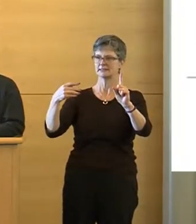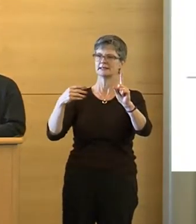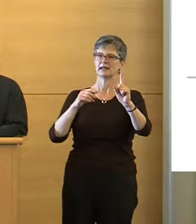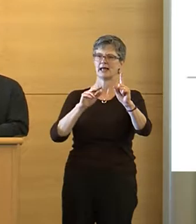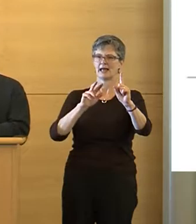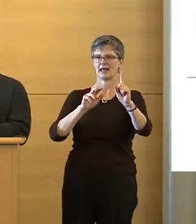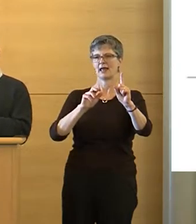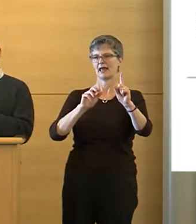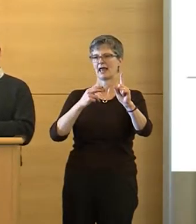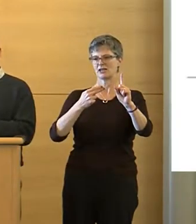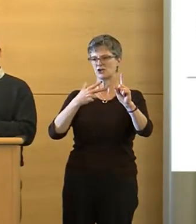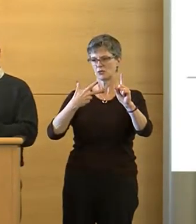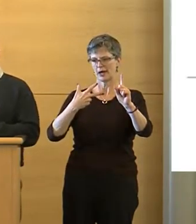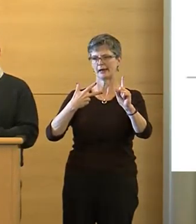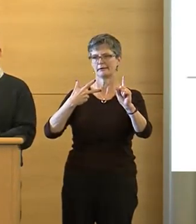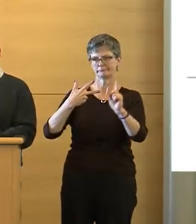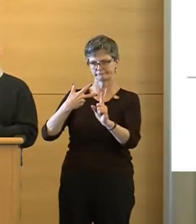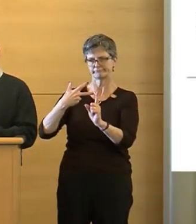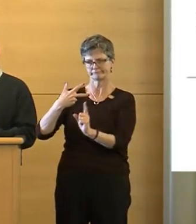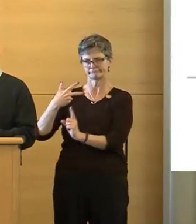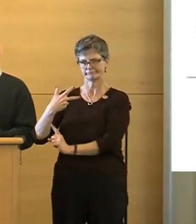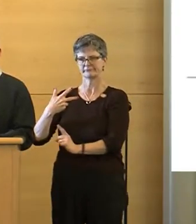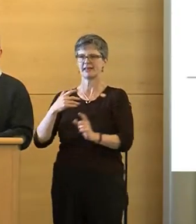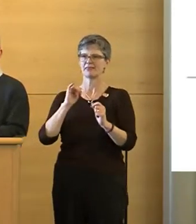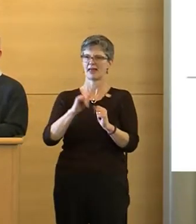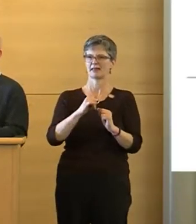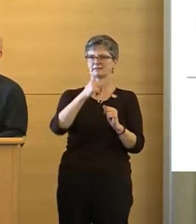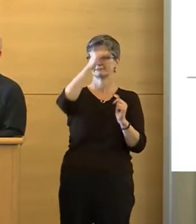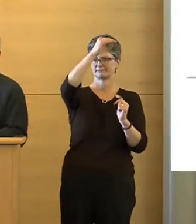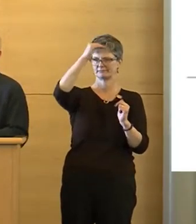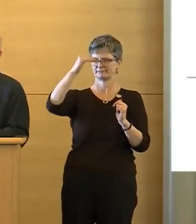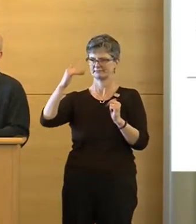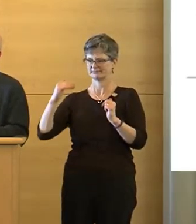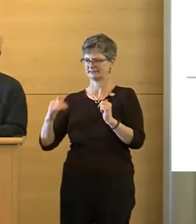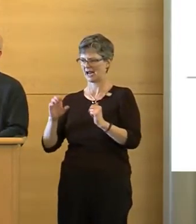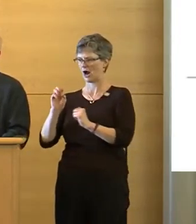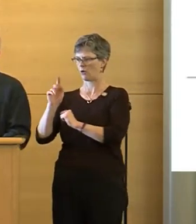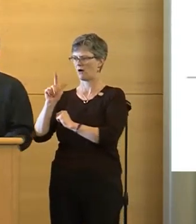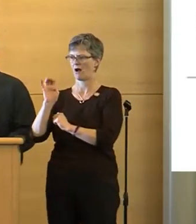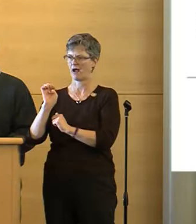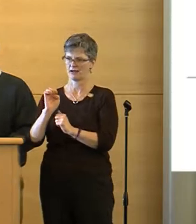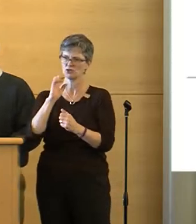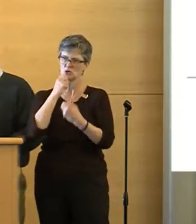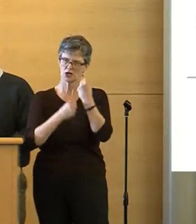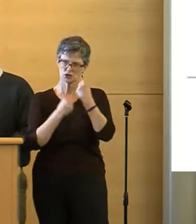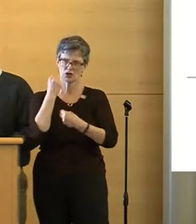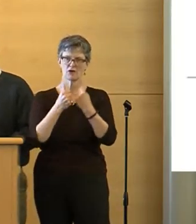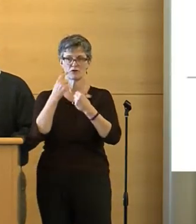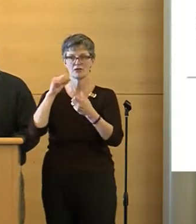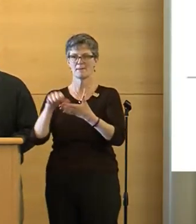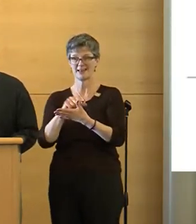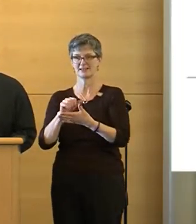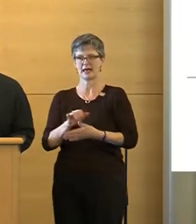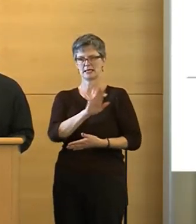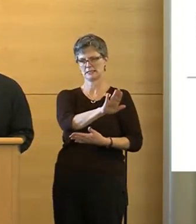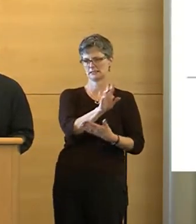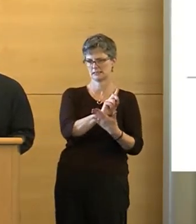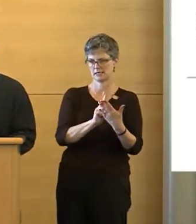H6, which are designed to form an outline. So you've got H1 being the main heading of a